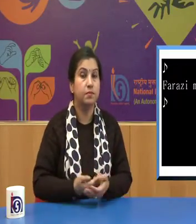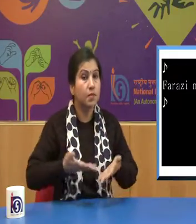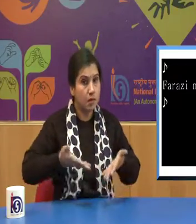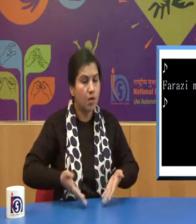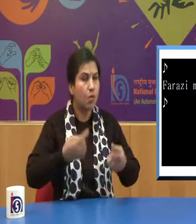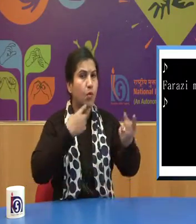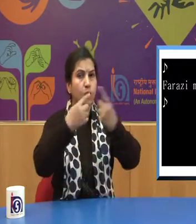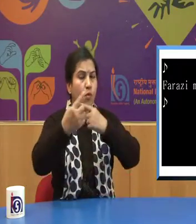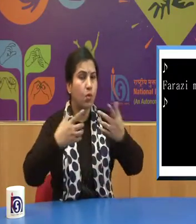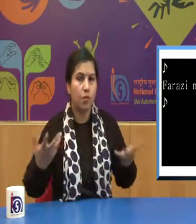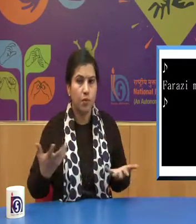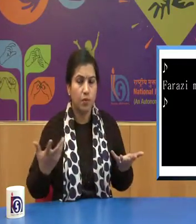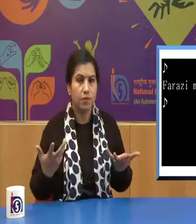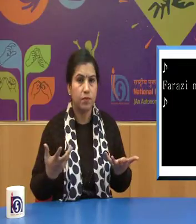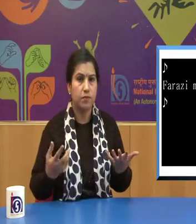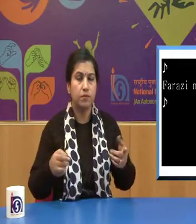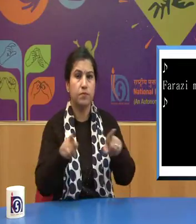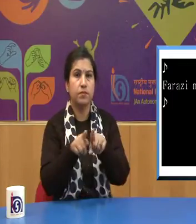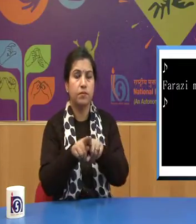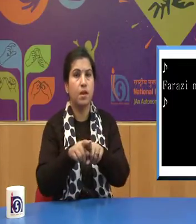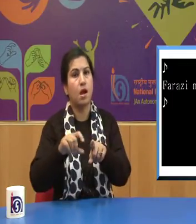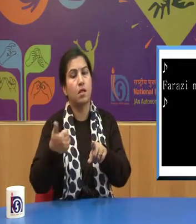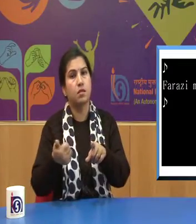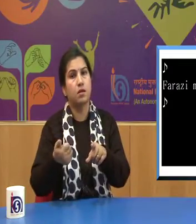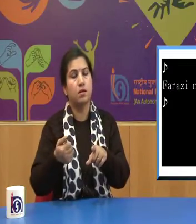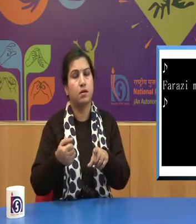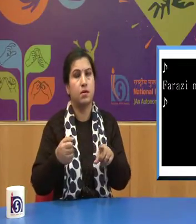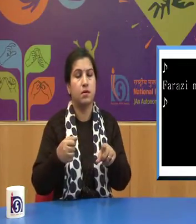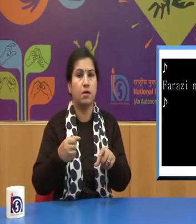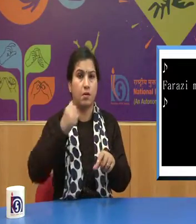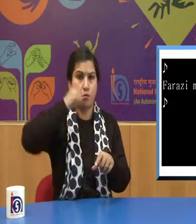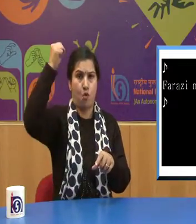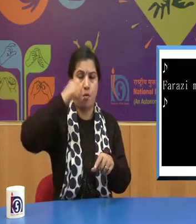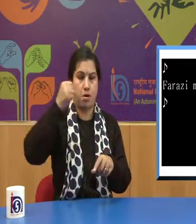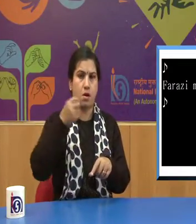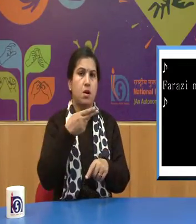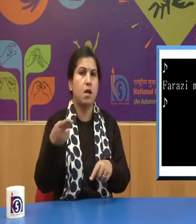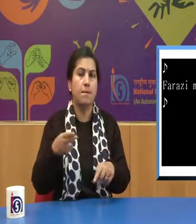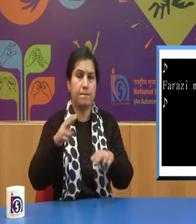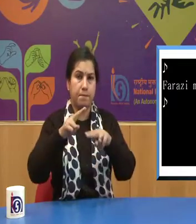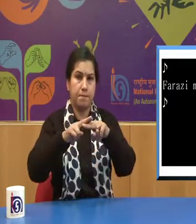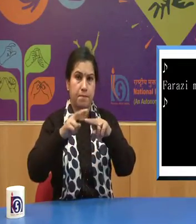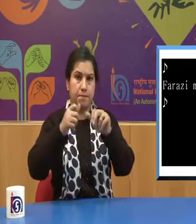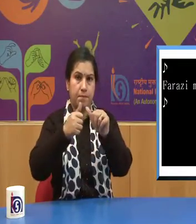Now we will discuss about another Farazi movement,